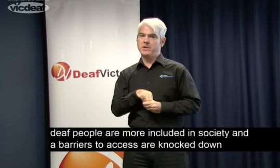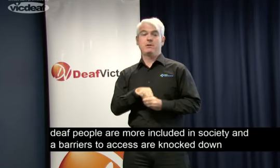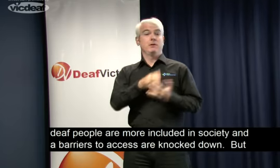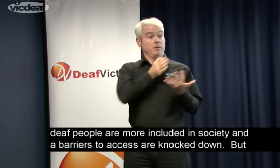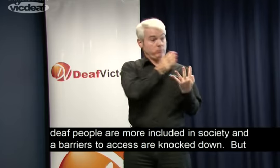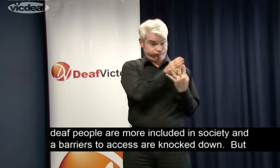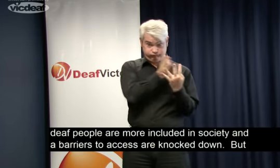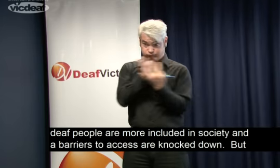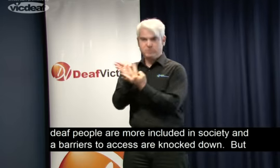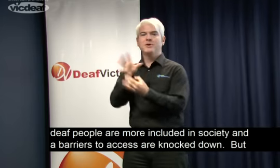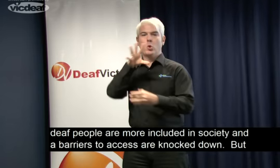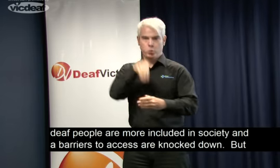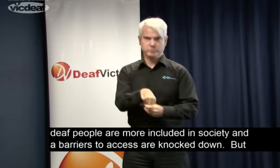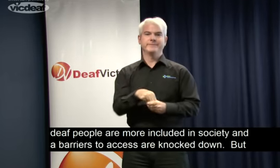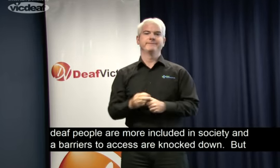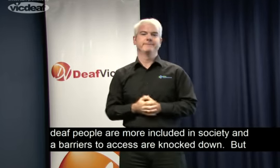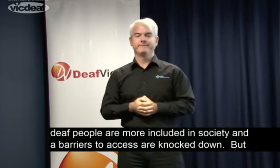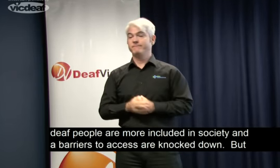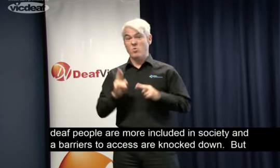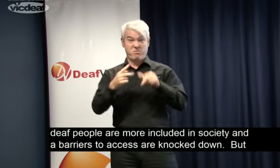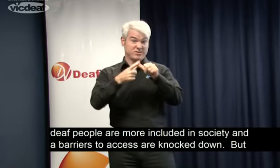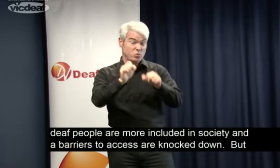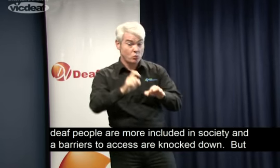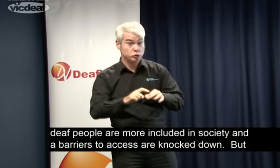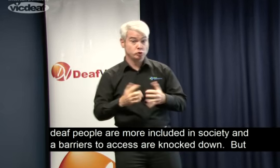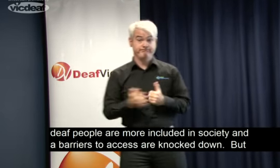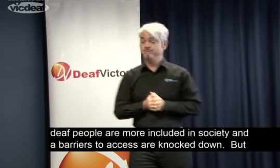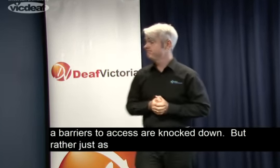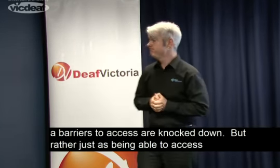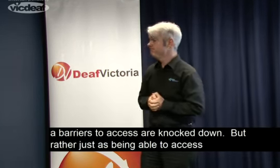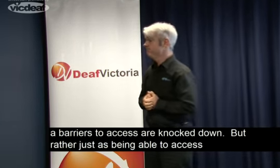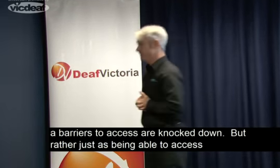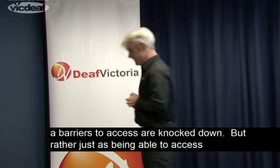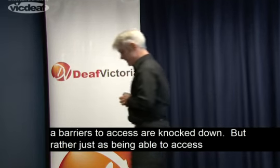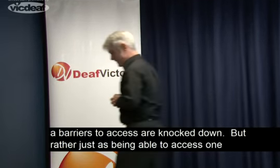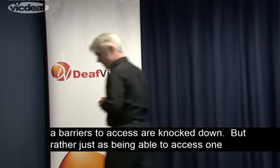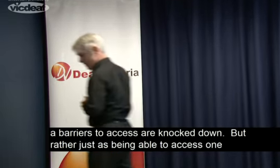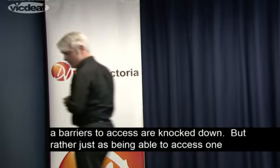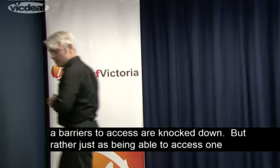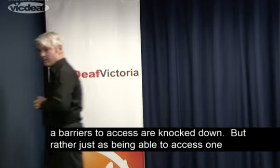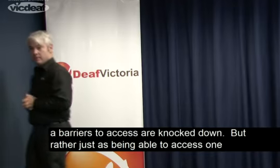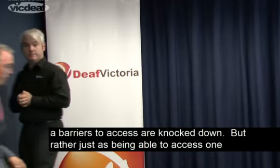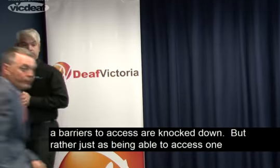one service, being able to provide several, creating a more inclusive society. I hope that answers your question.